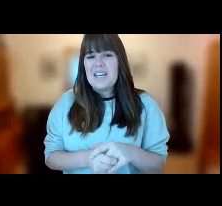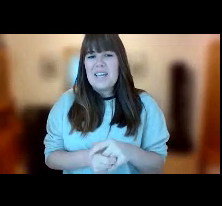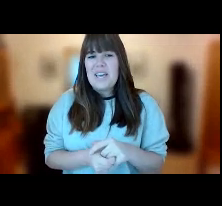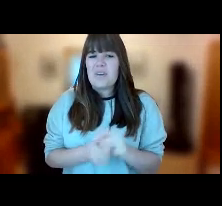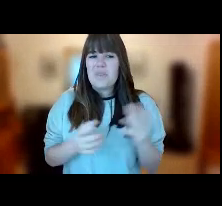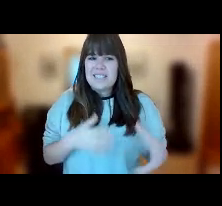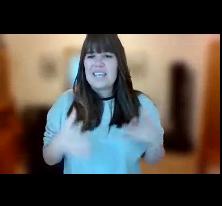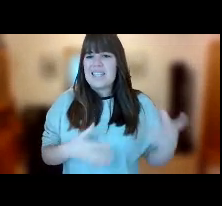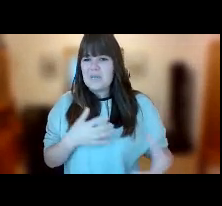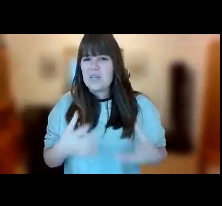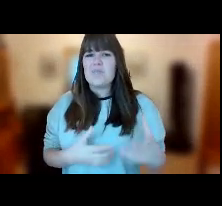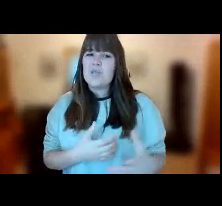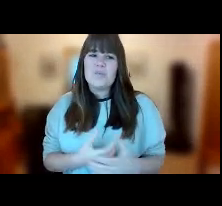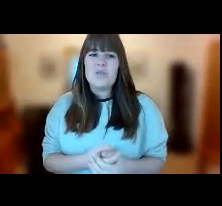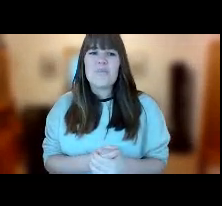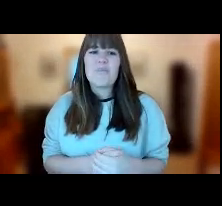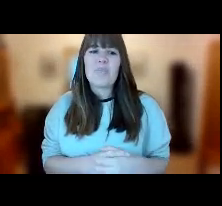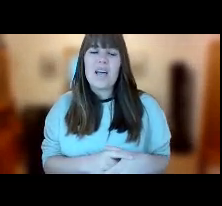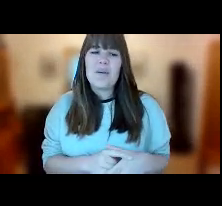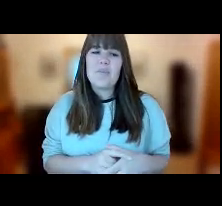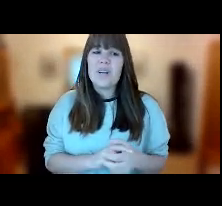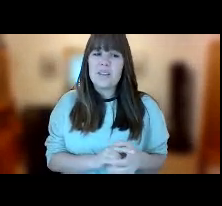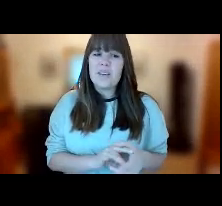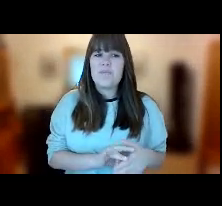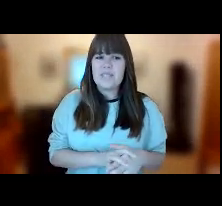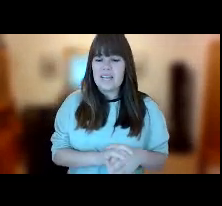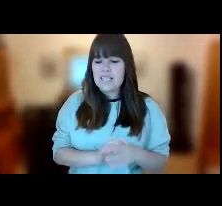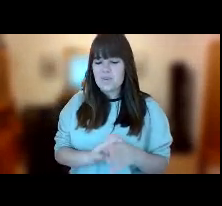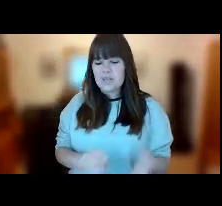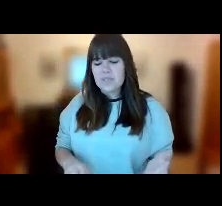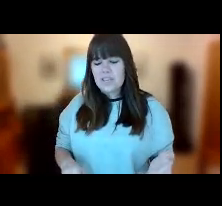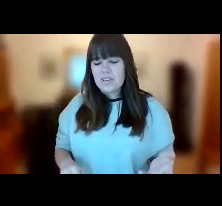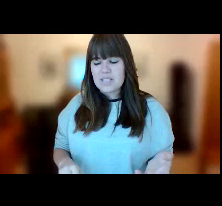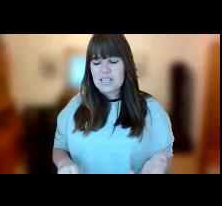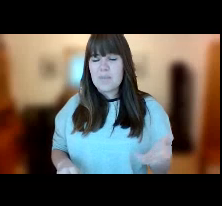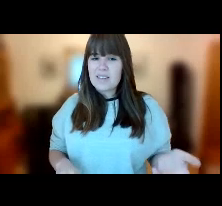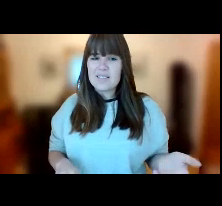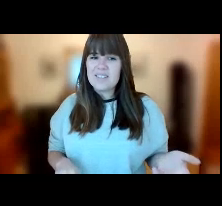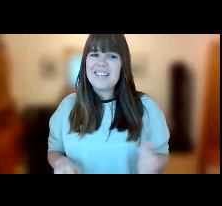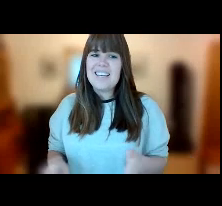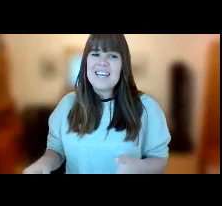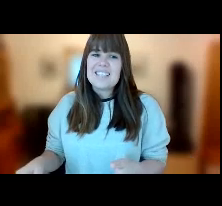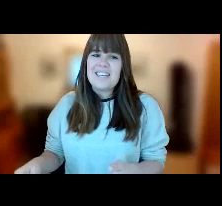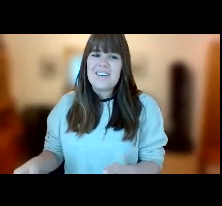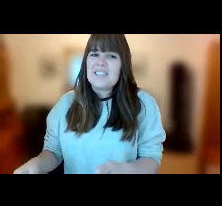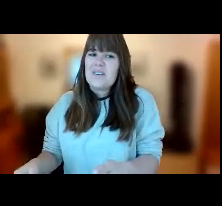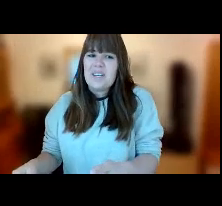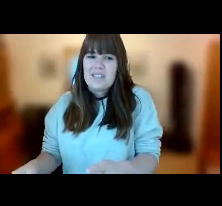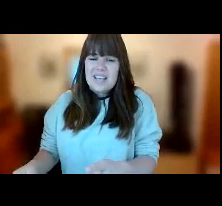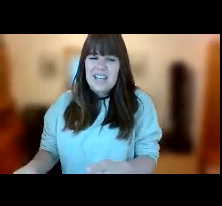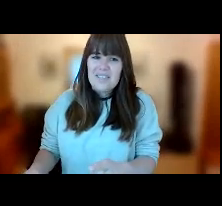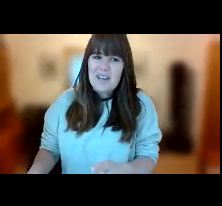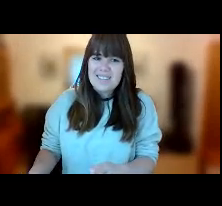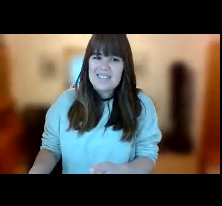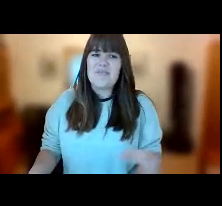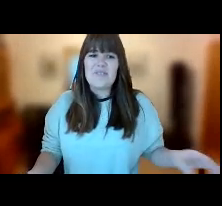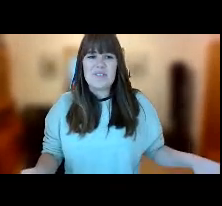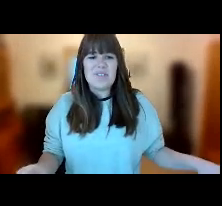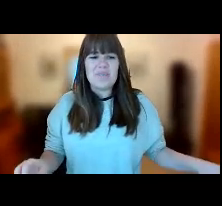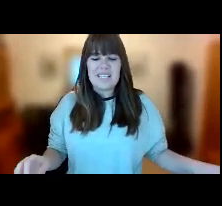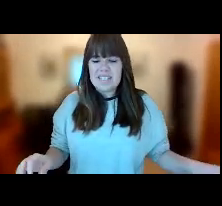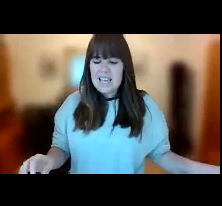And I think we need to hear these words more and more. But one of the techniques that we also use is Makaton. So I don't know if anyone's heard of